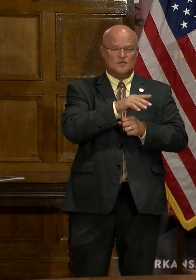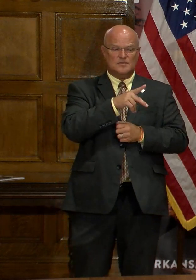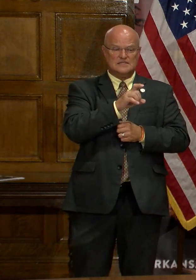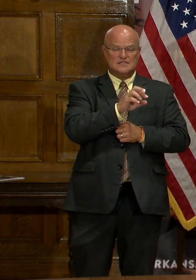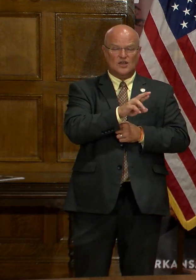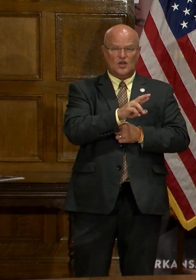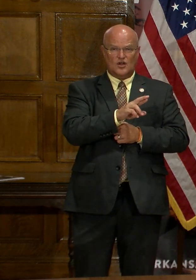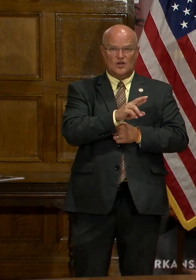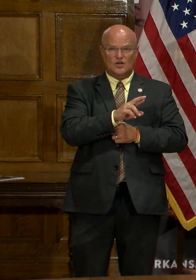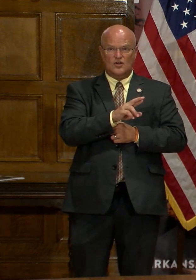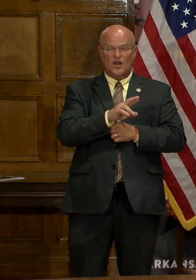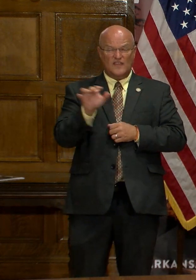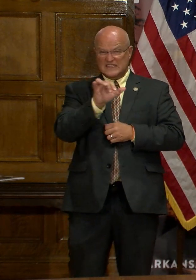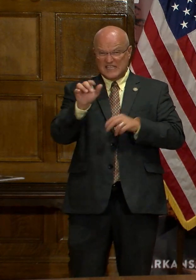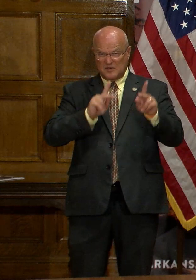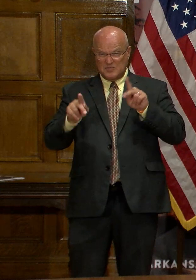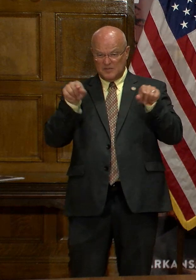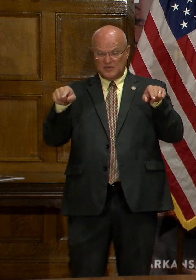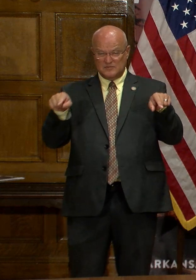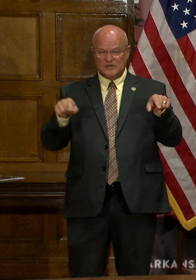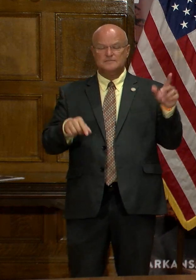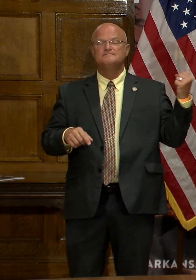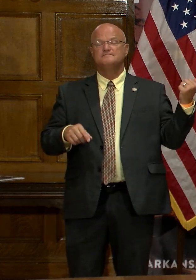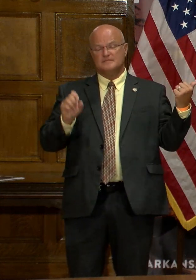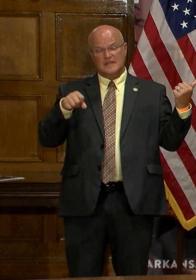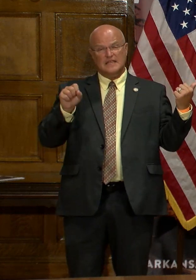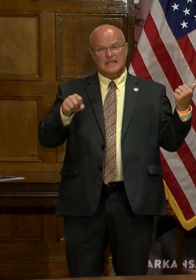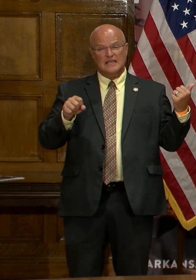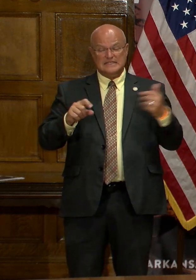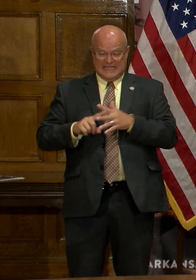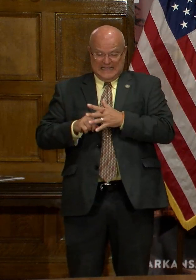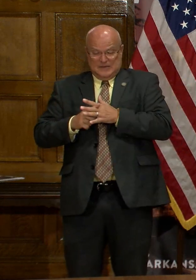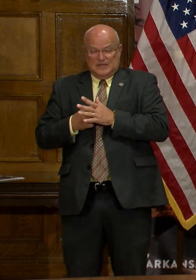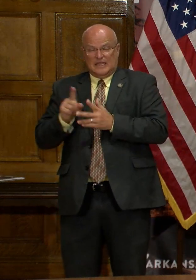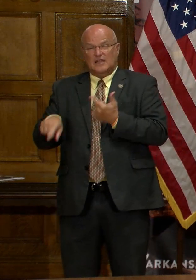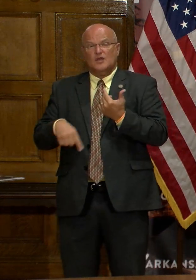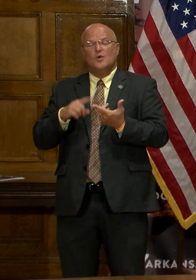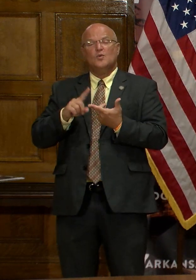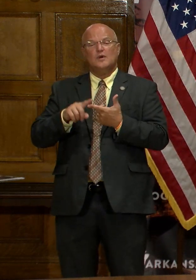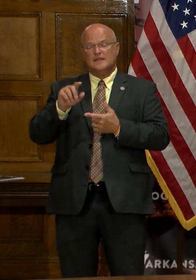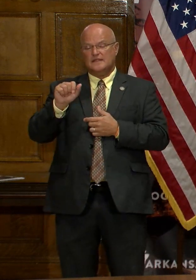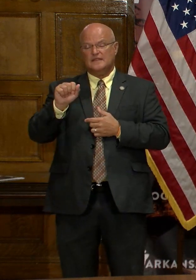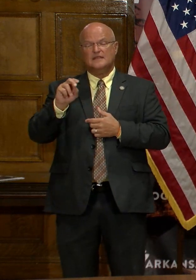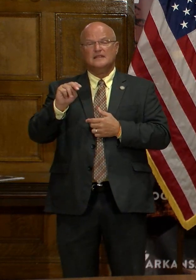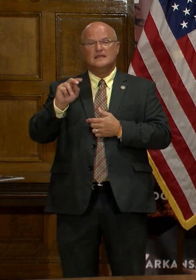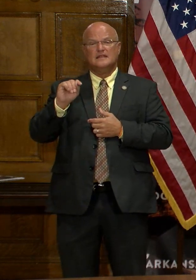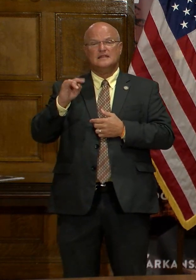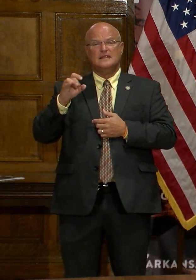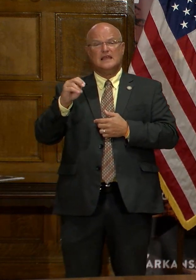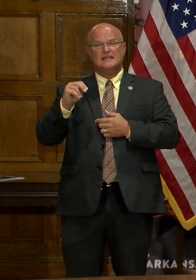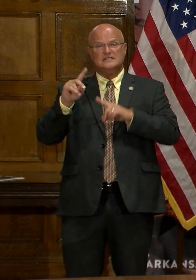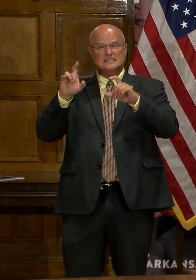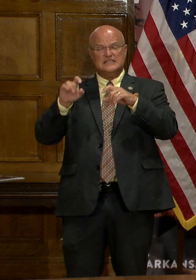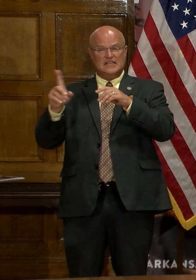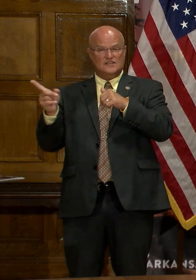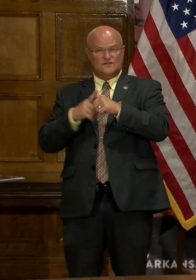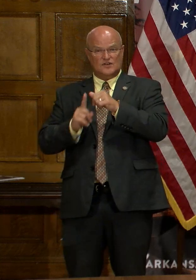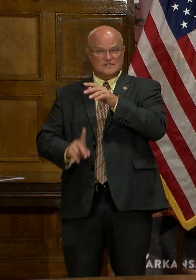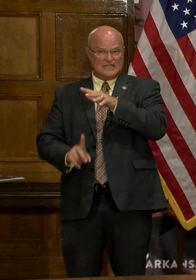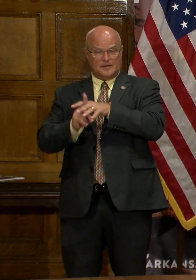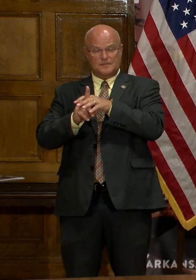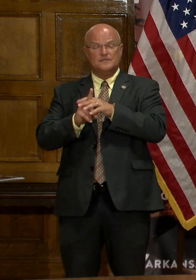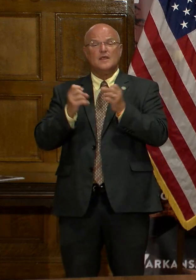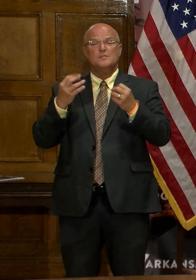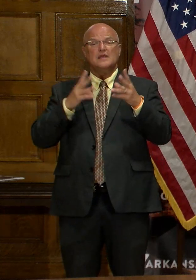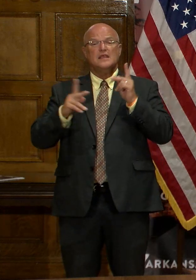cases? Like, are any of those the same people? Yes. So in the beginning, when the antigen tests first came out,